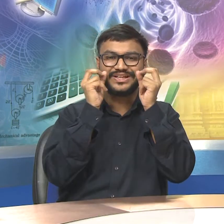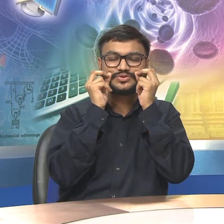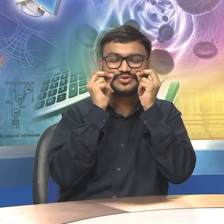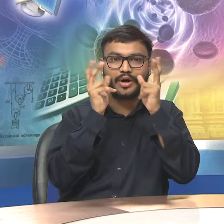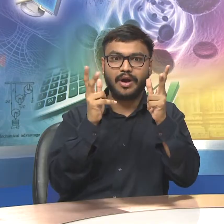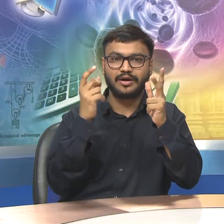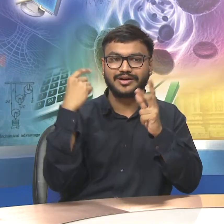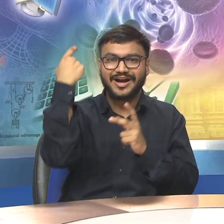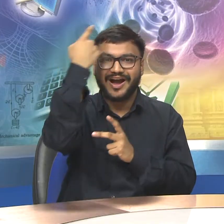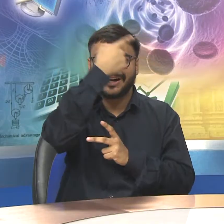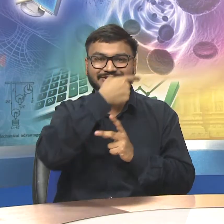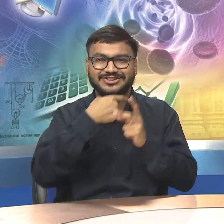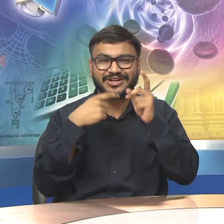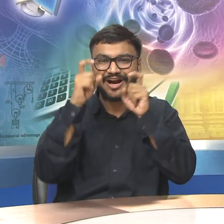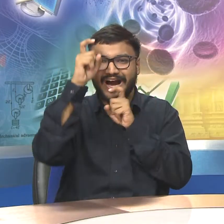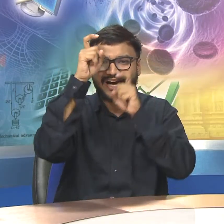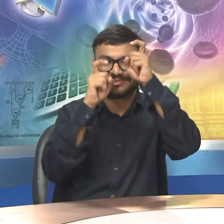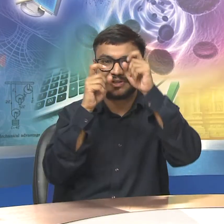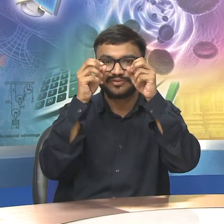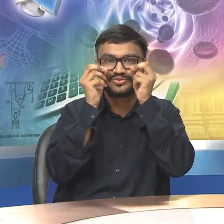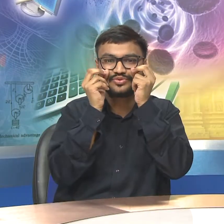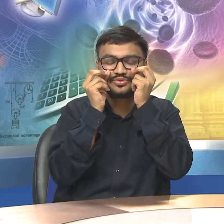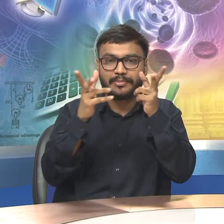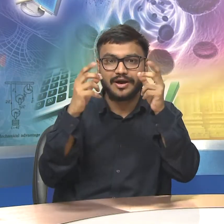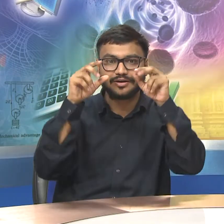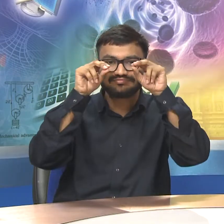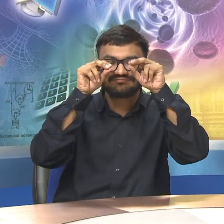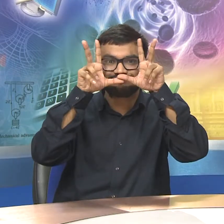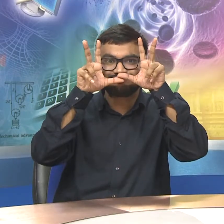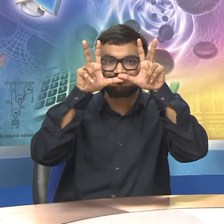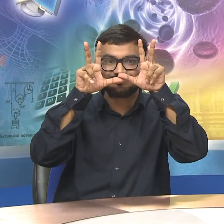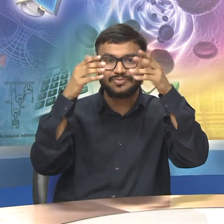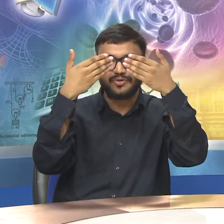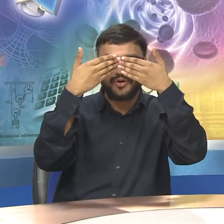You must open your eyes wide with the sign.